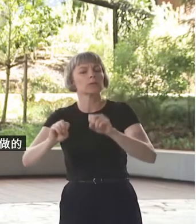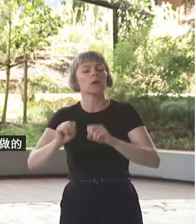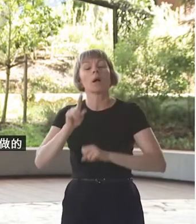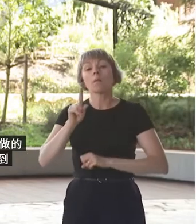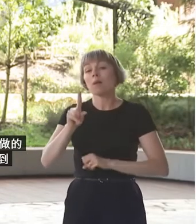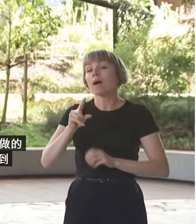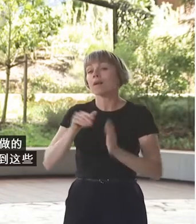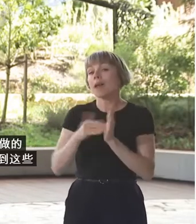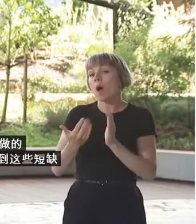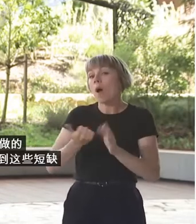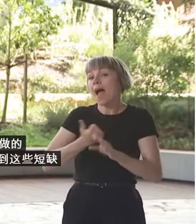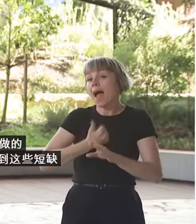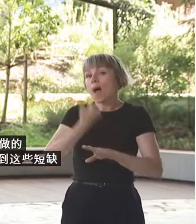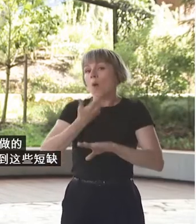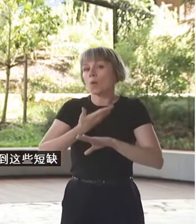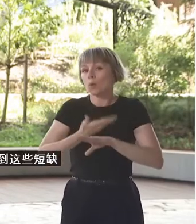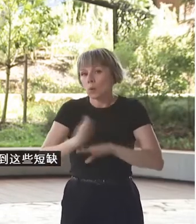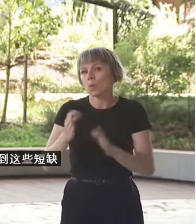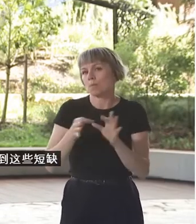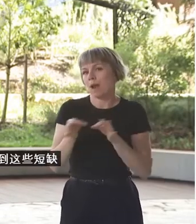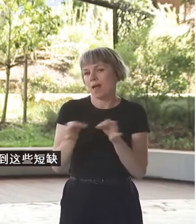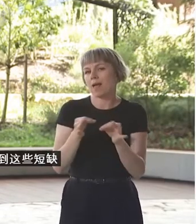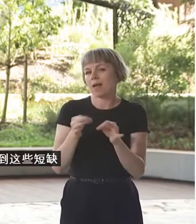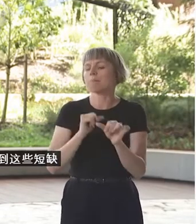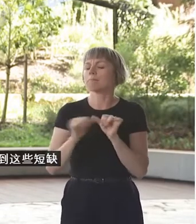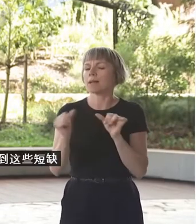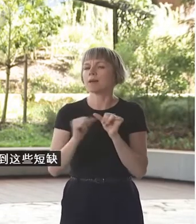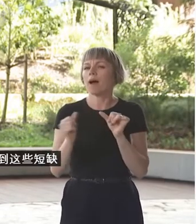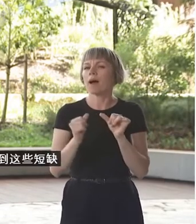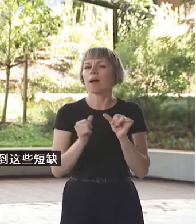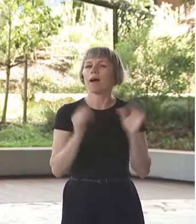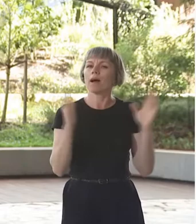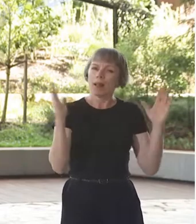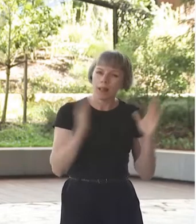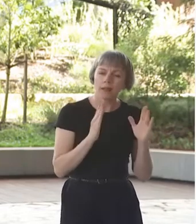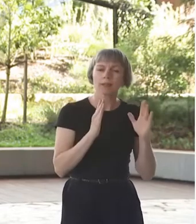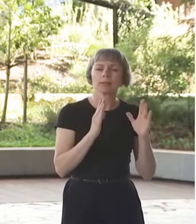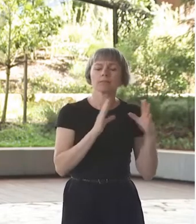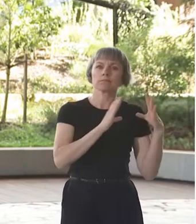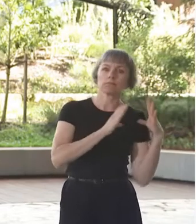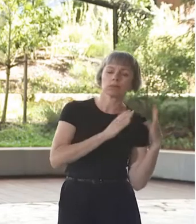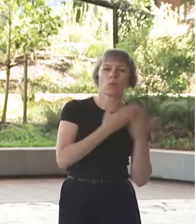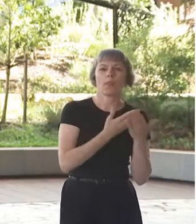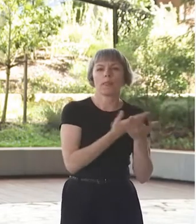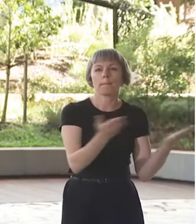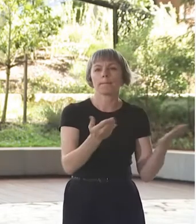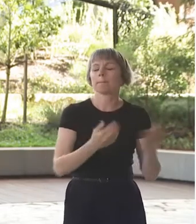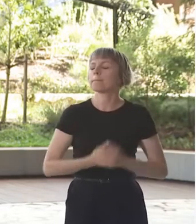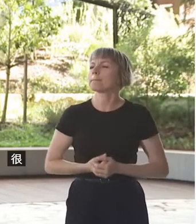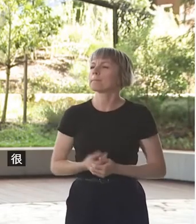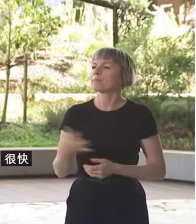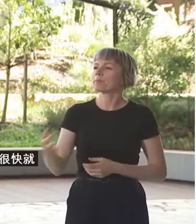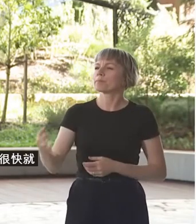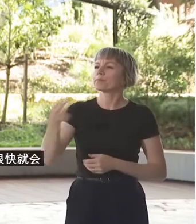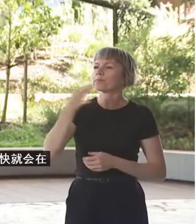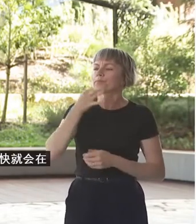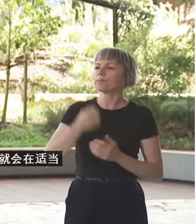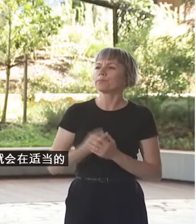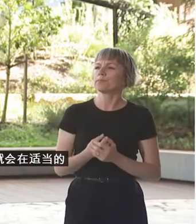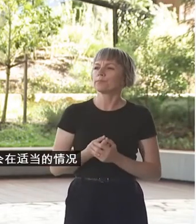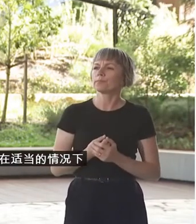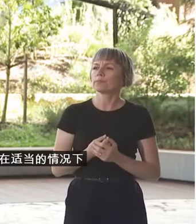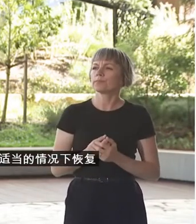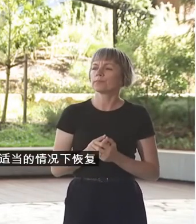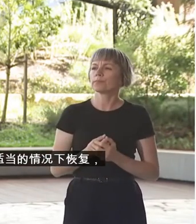see those shortages return very quickly. Just the by-election delays, which I imagine you see as being